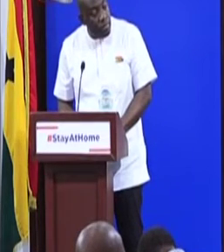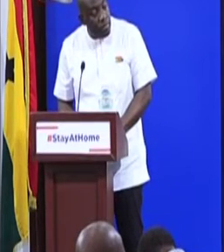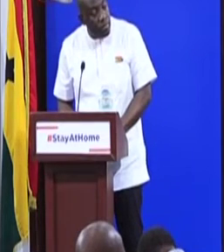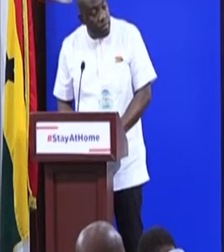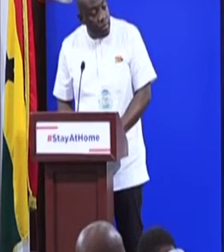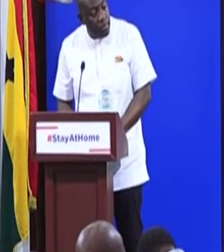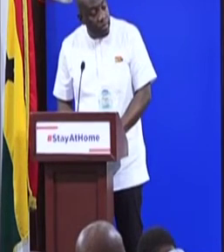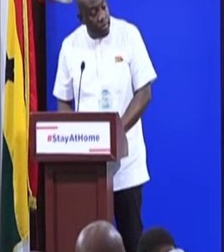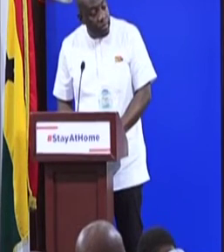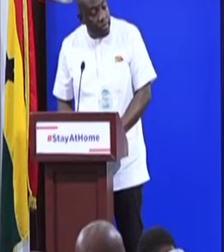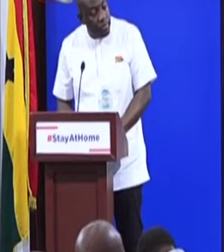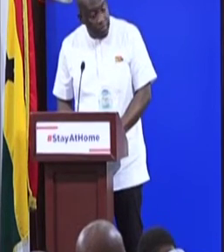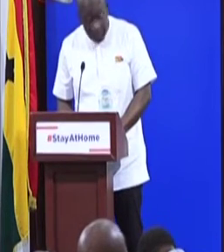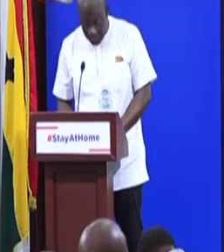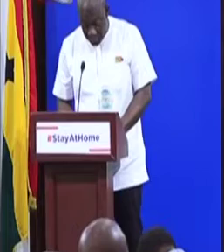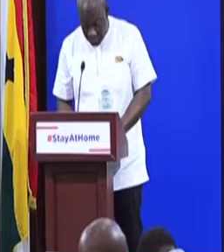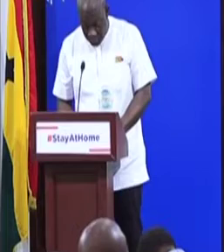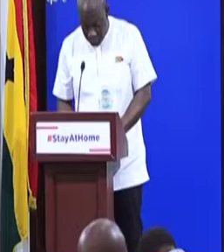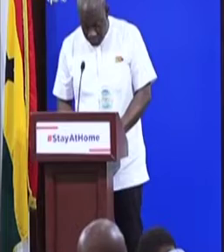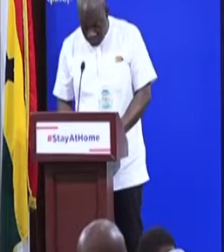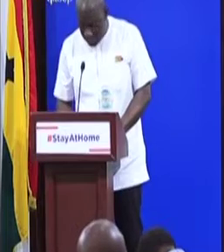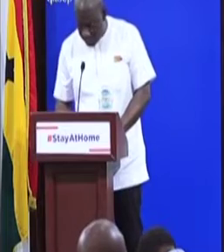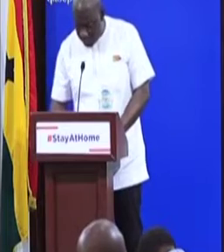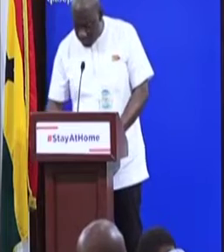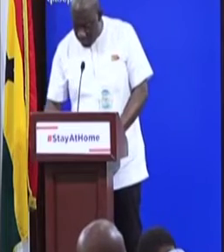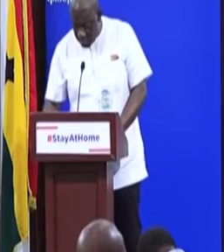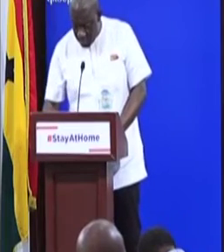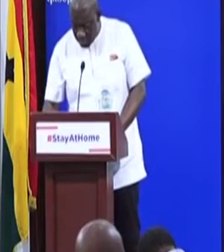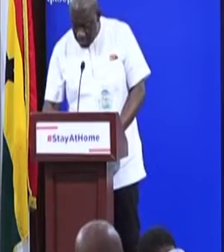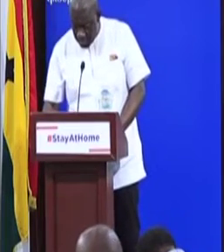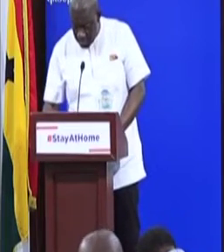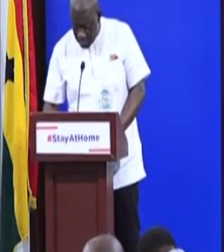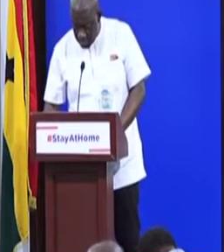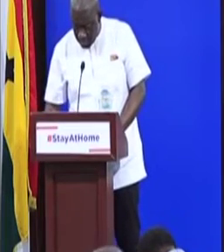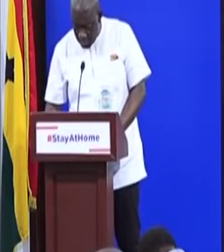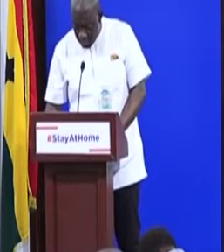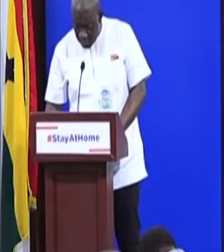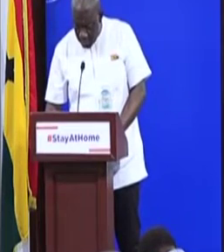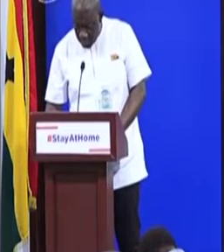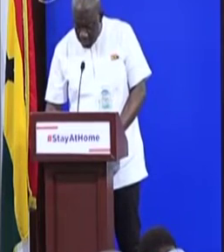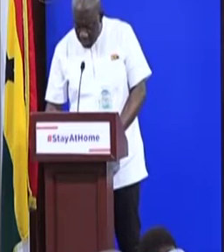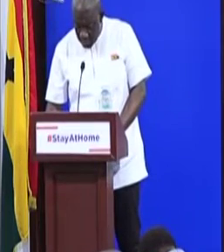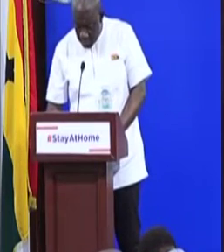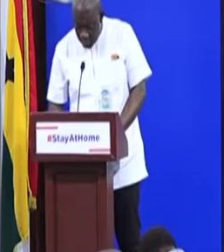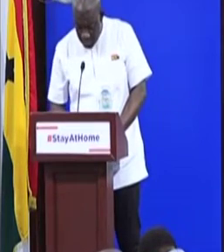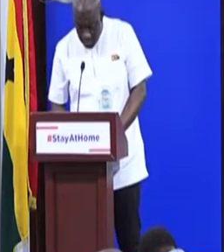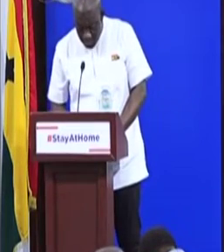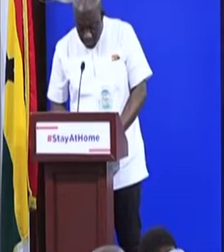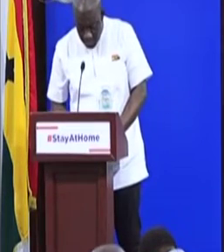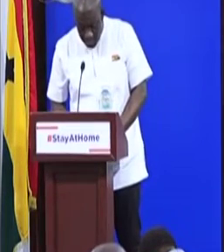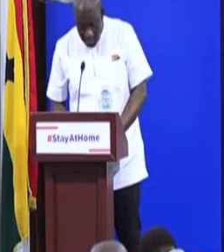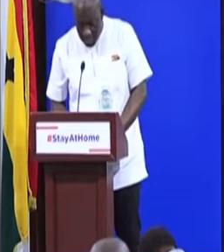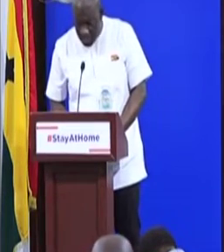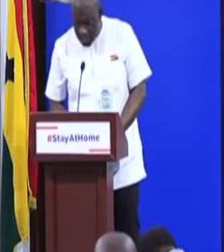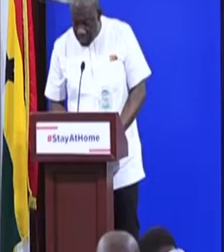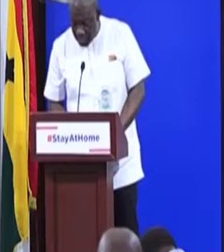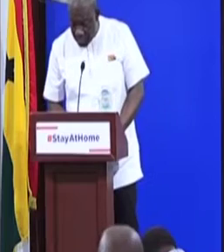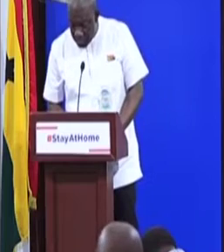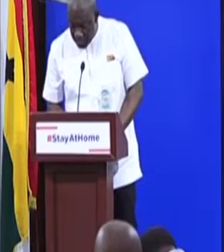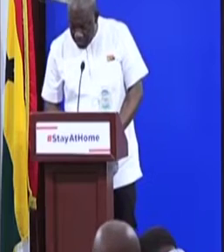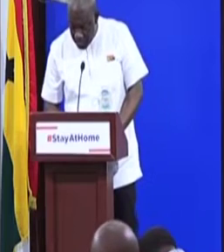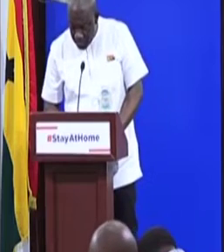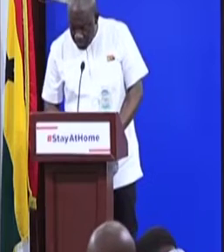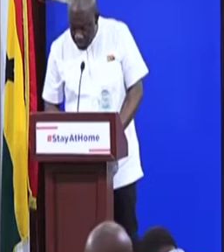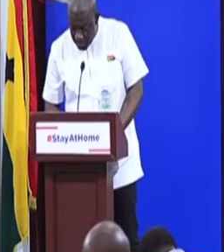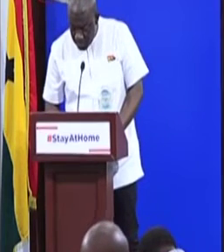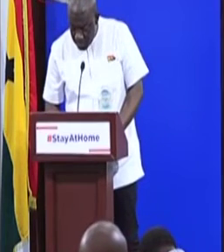Paz yesterday, Las Palmas restaurant. The driver was going to pick staff to work, and he was